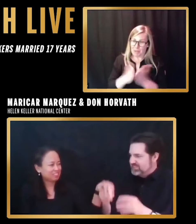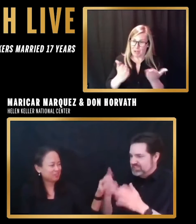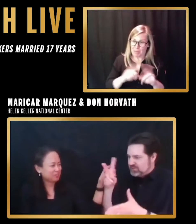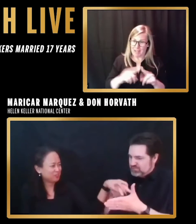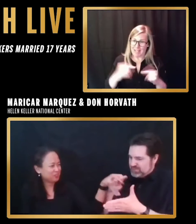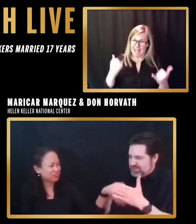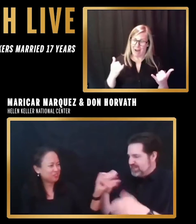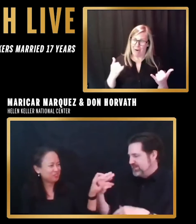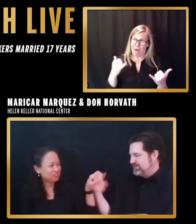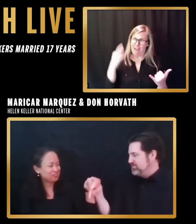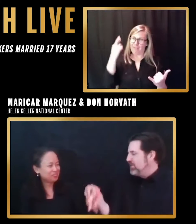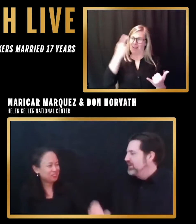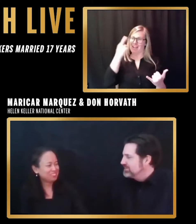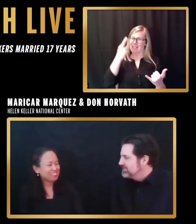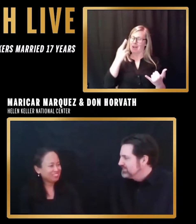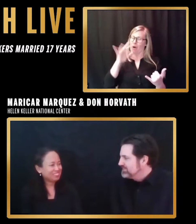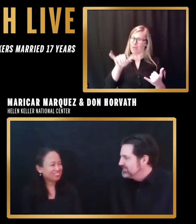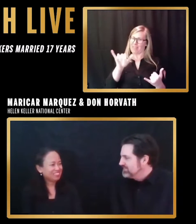Harry Potter.